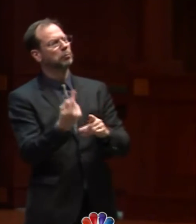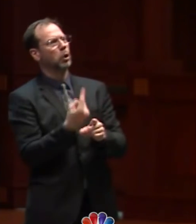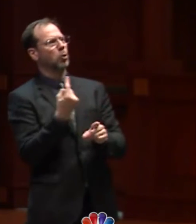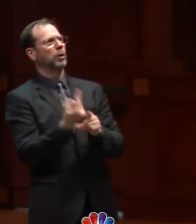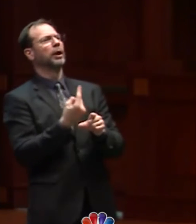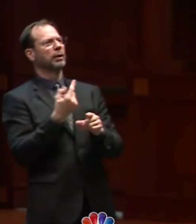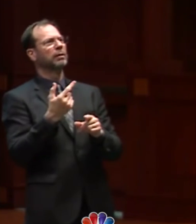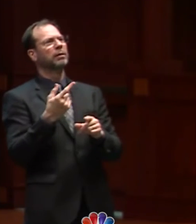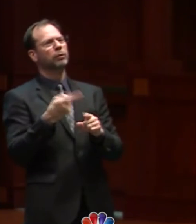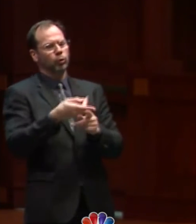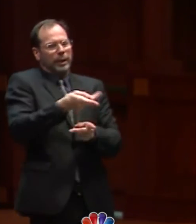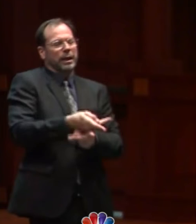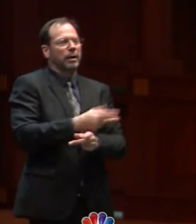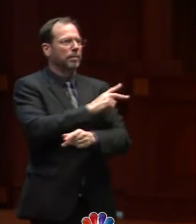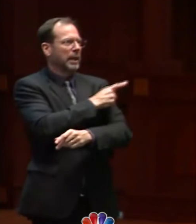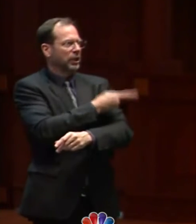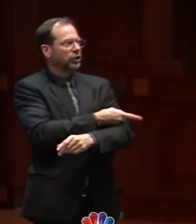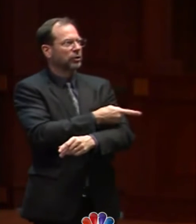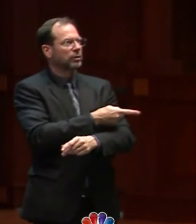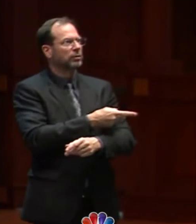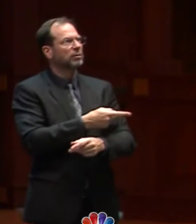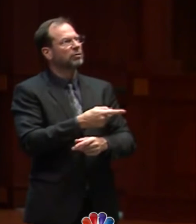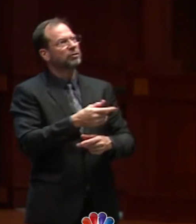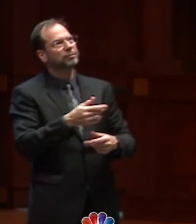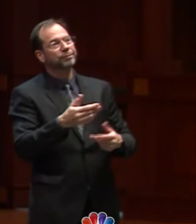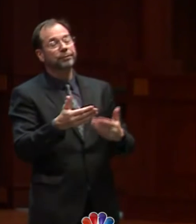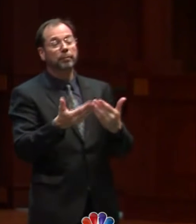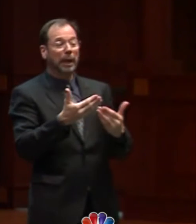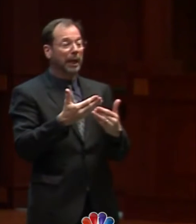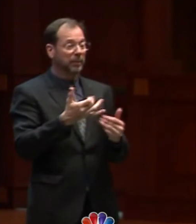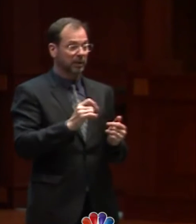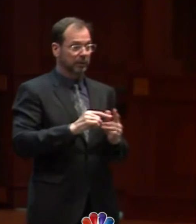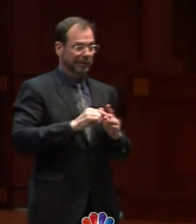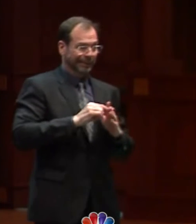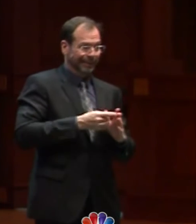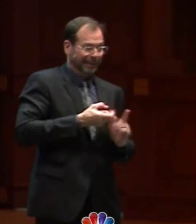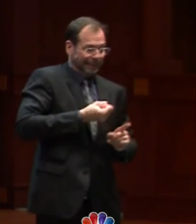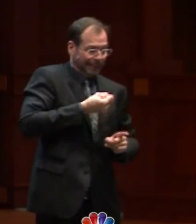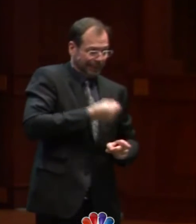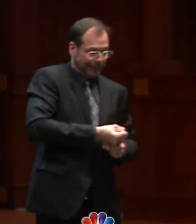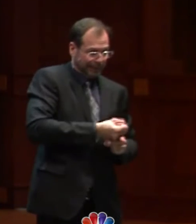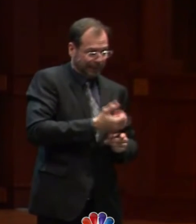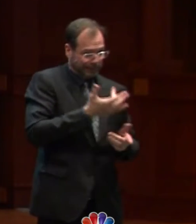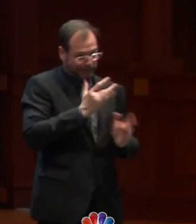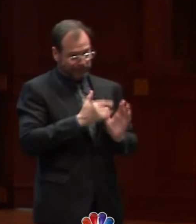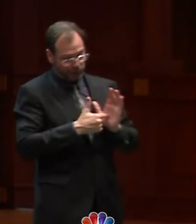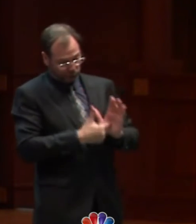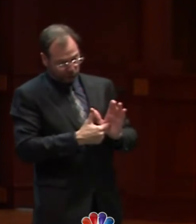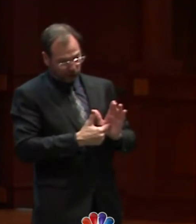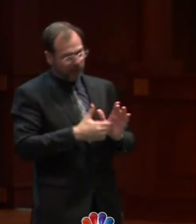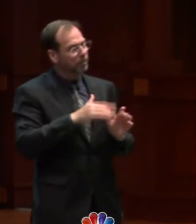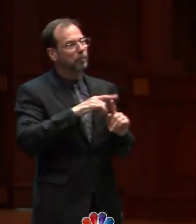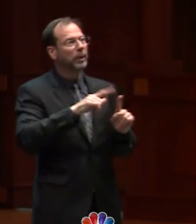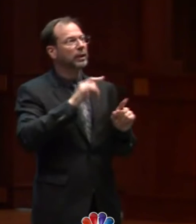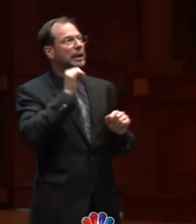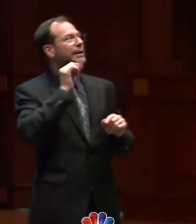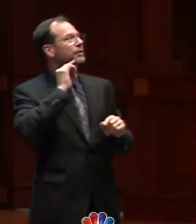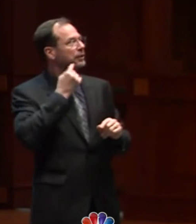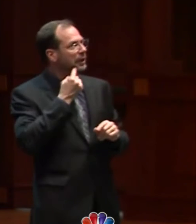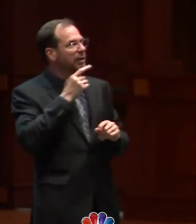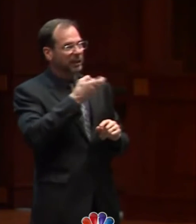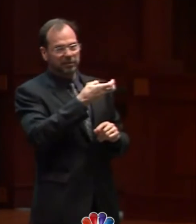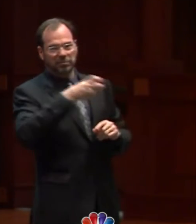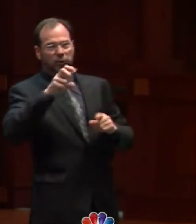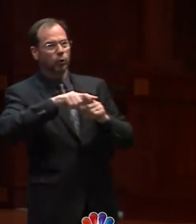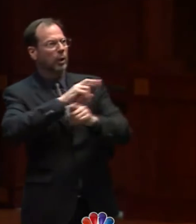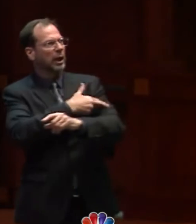for taking care of patients on the lower end, either early on and when they're having early evidence of disease, but not enough support that they would need to be